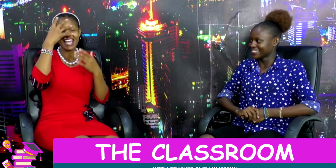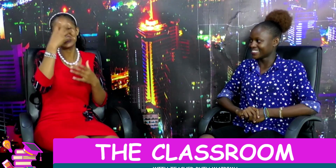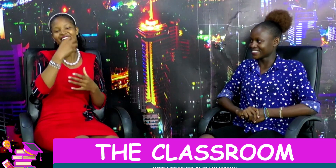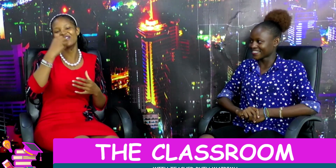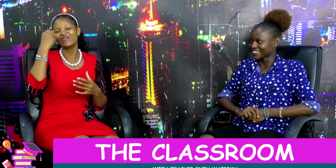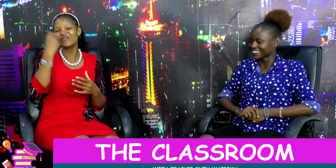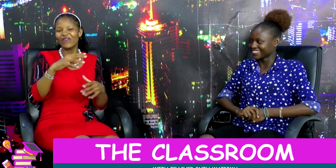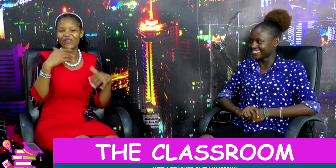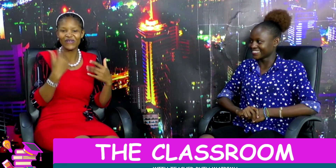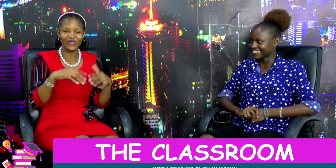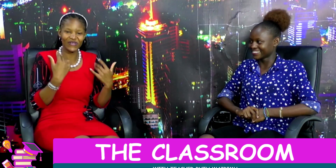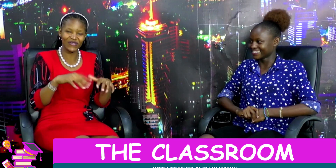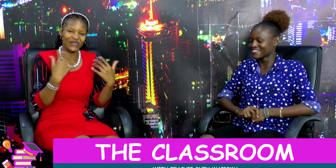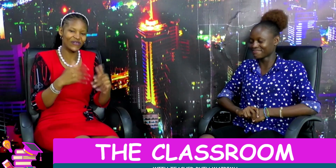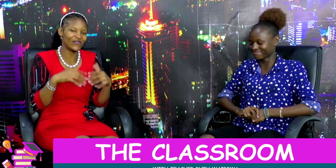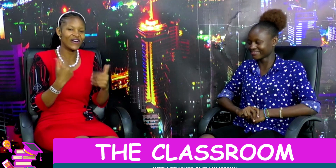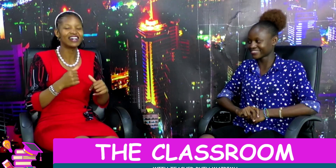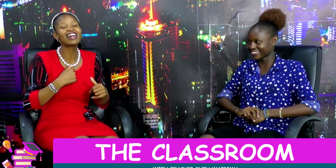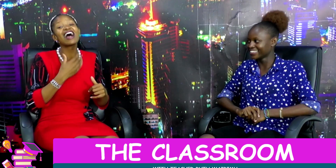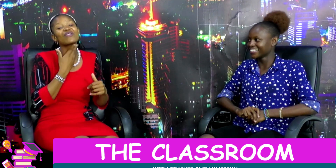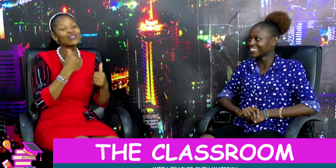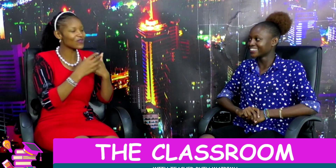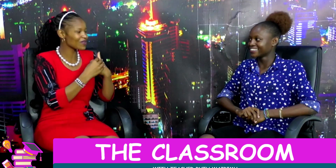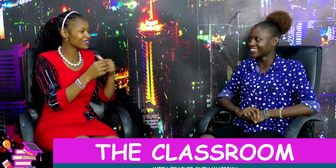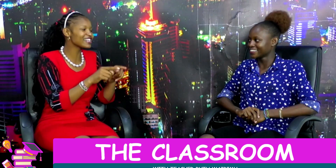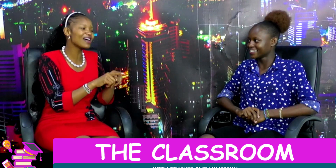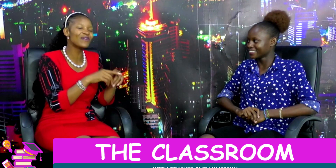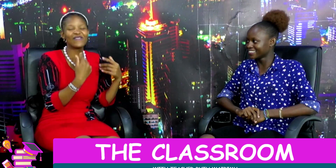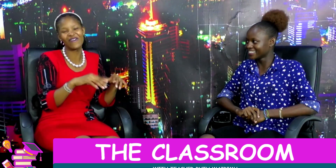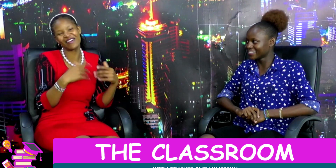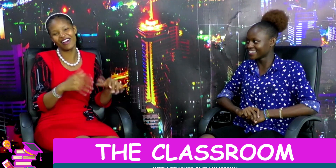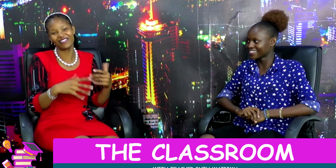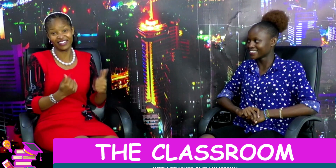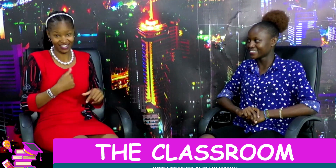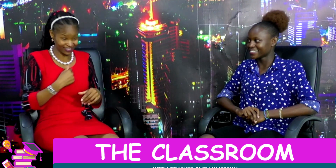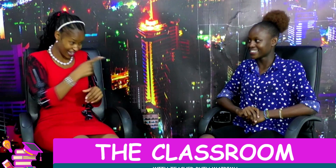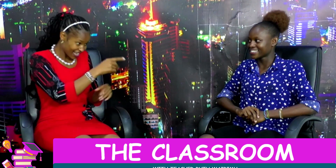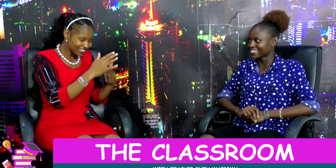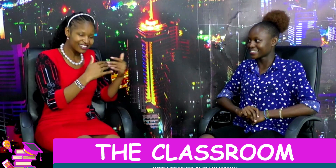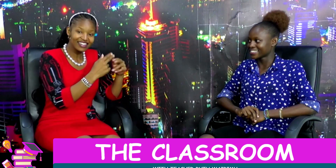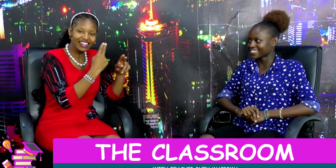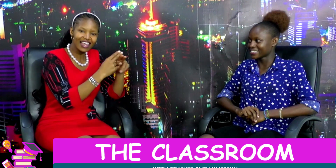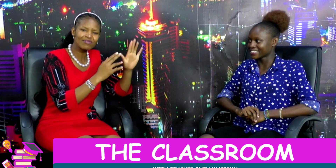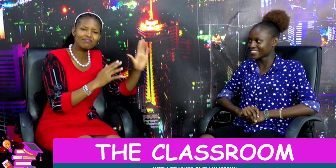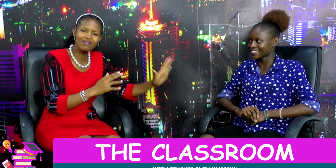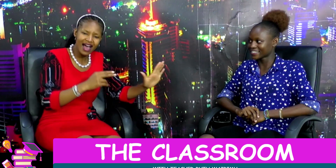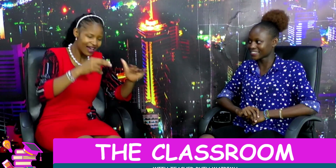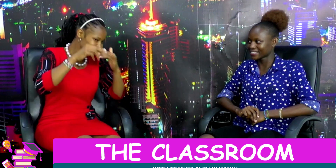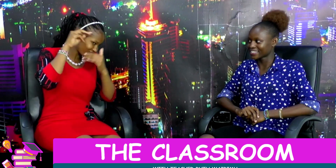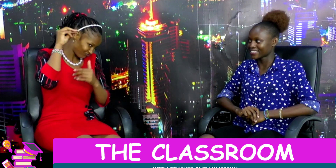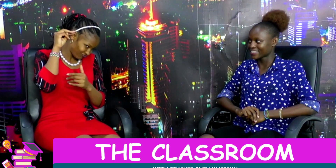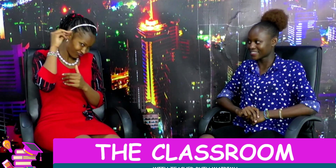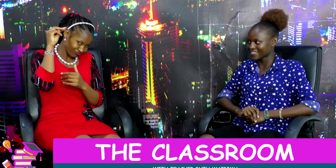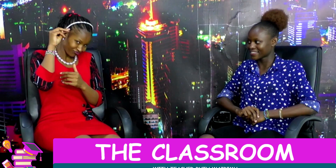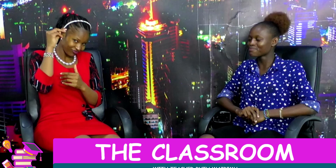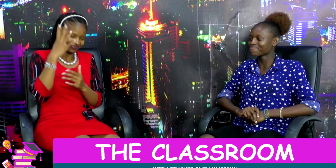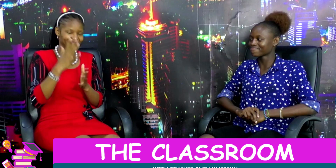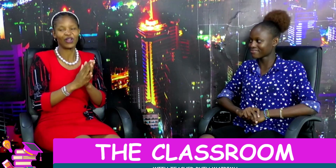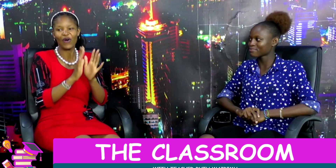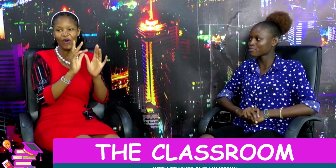girl with a very beautiful hairstyle. She's really looking adorable. I think I would even want to copy her hairstyle. And